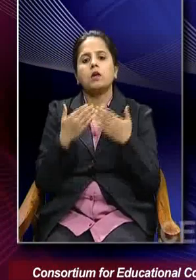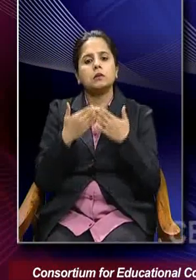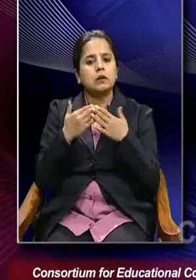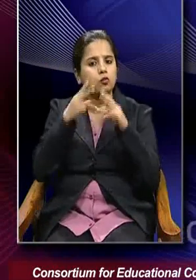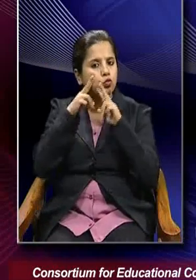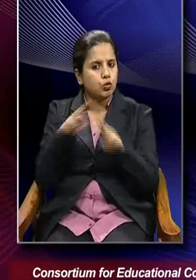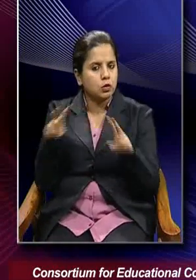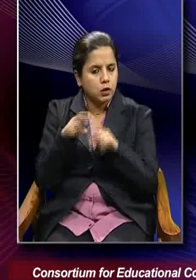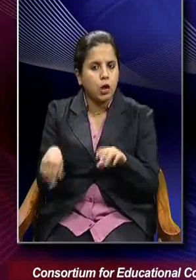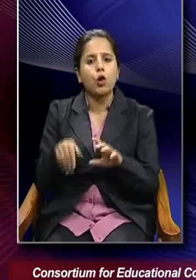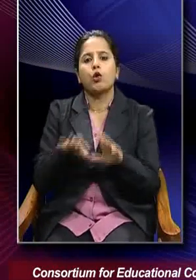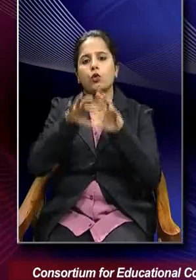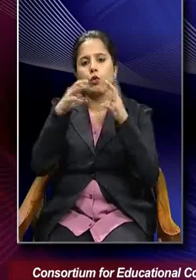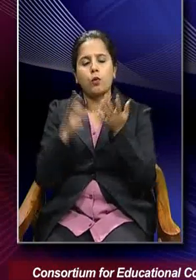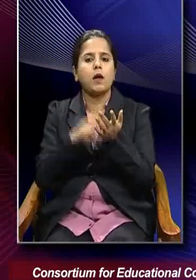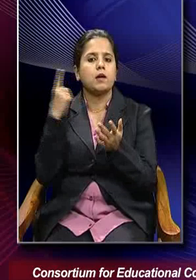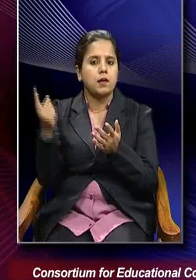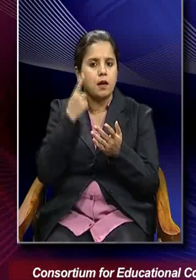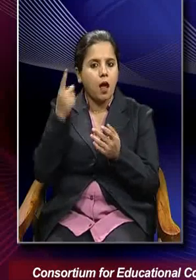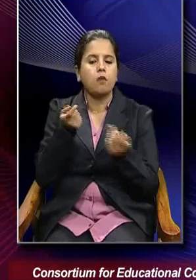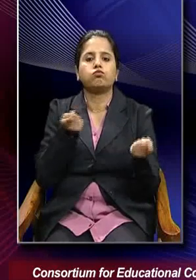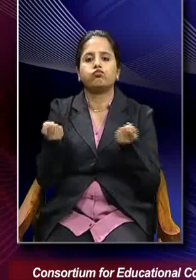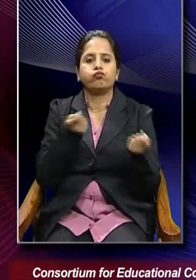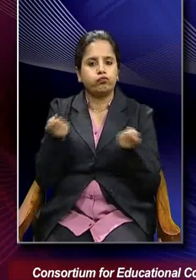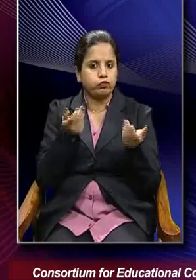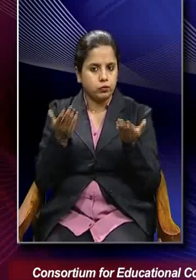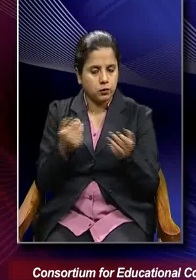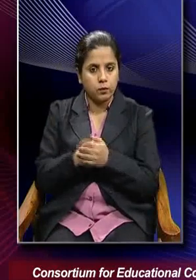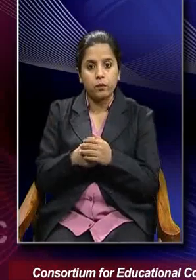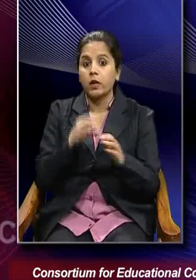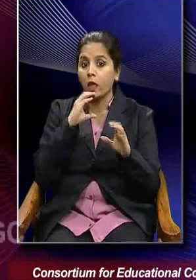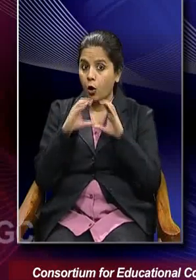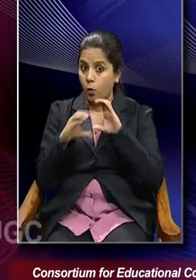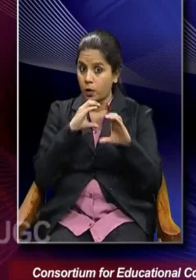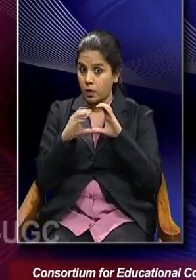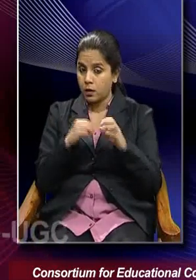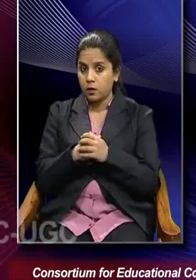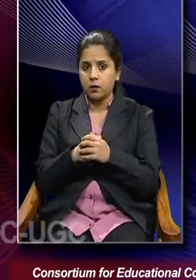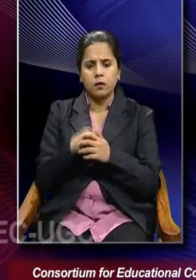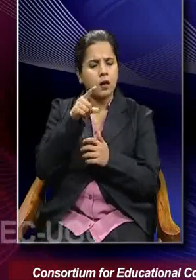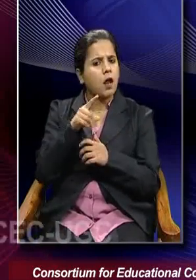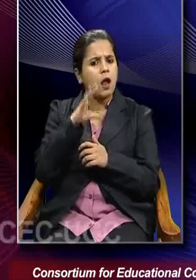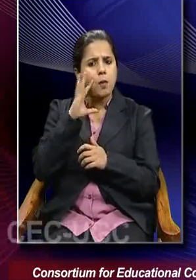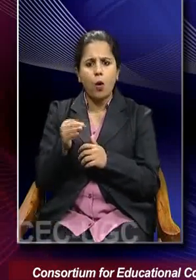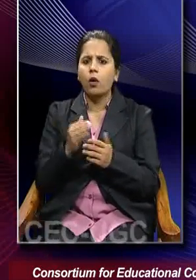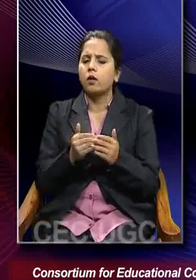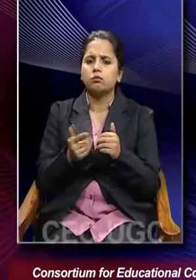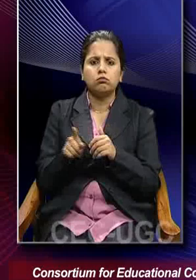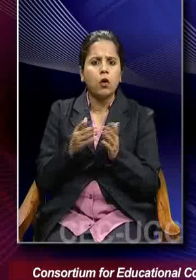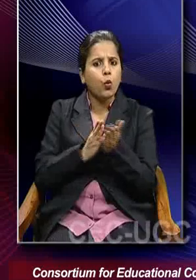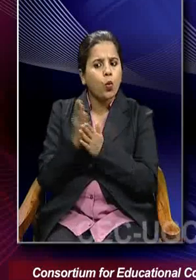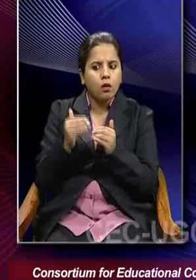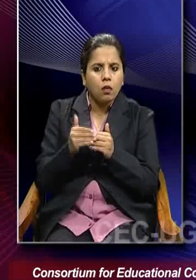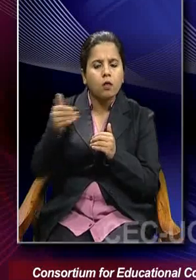research, global and national governance. Communication is an important way to take